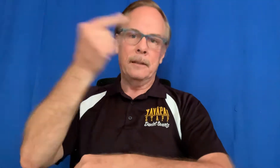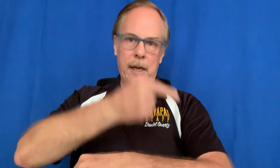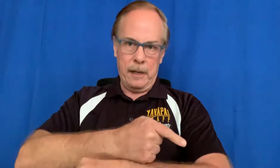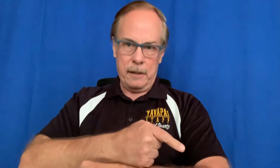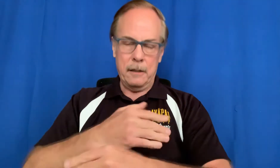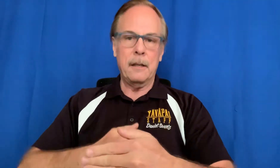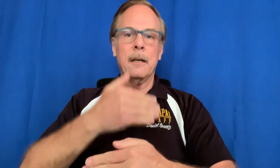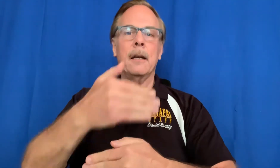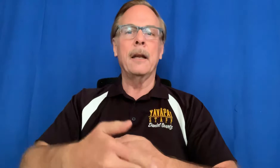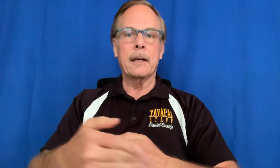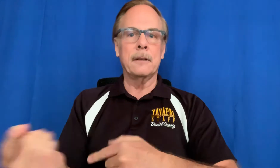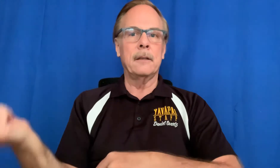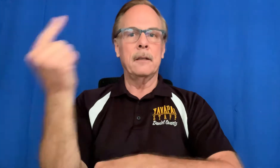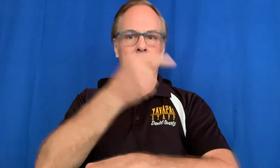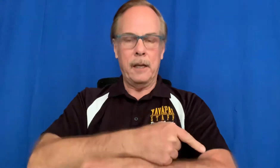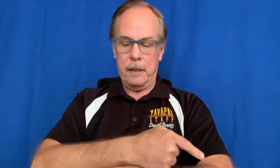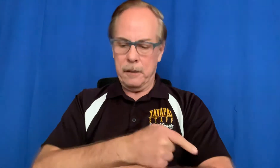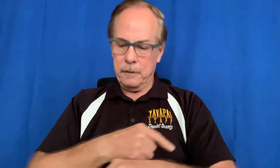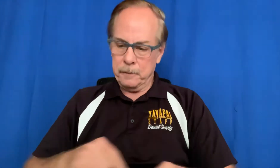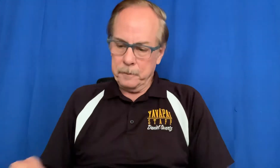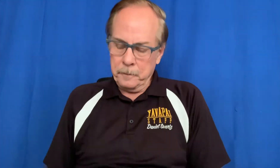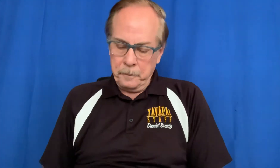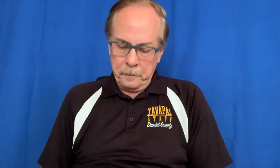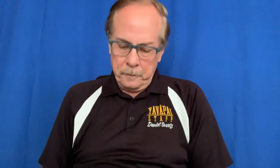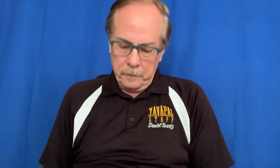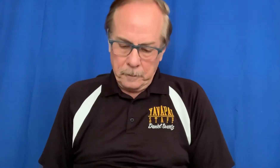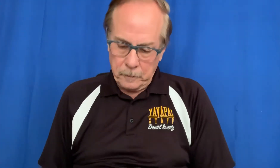day. Next day.